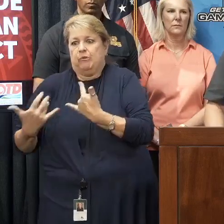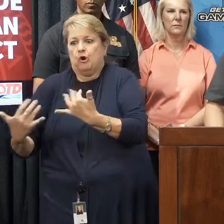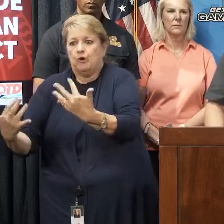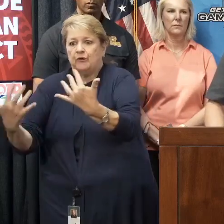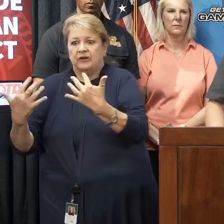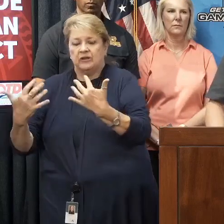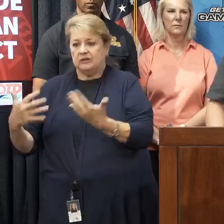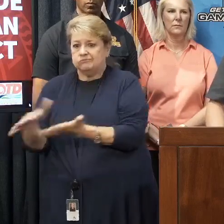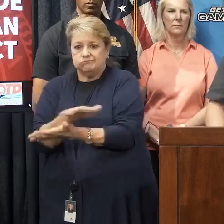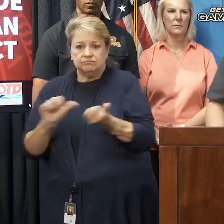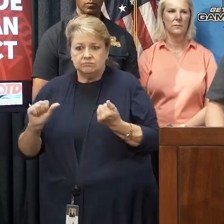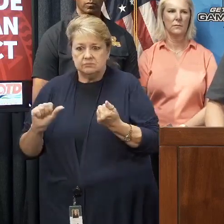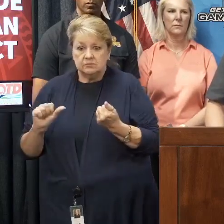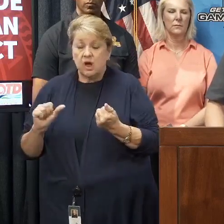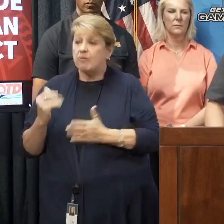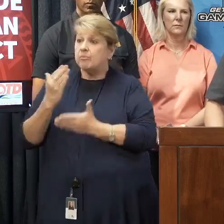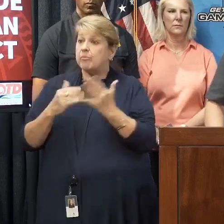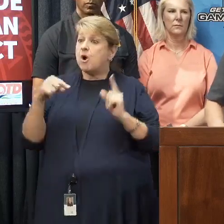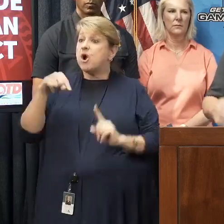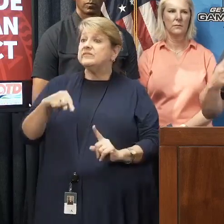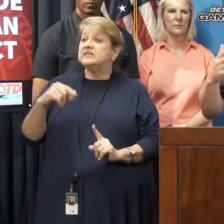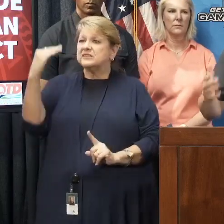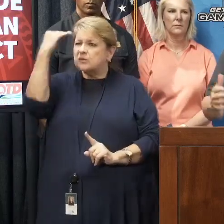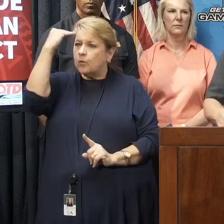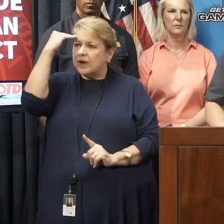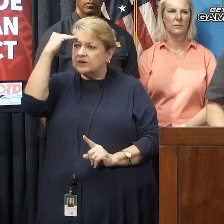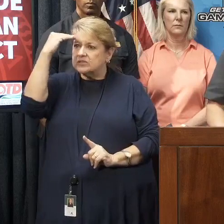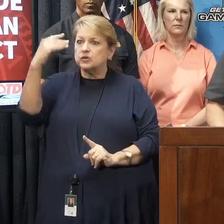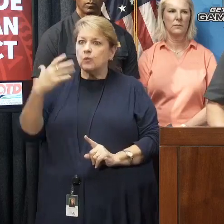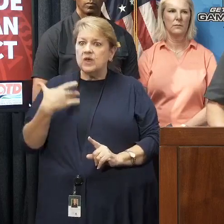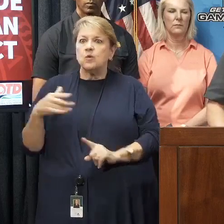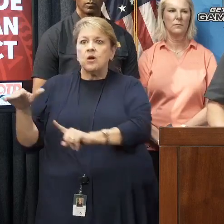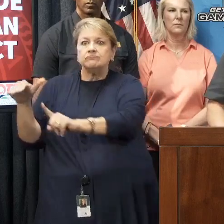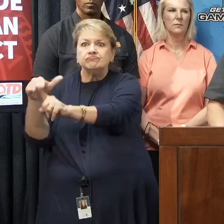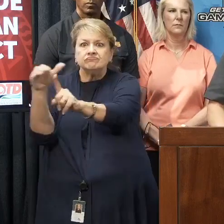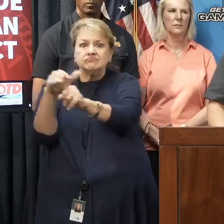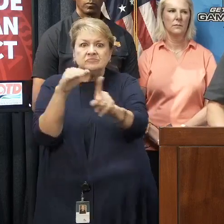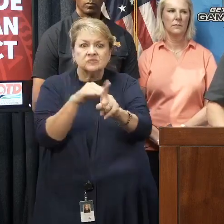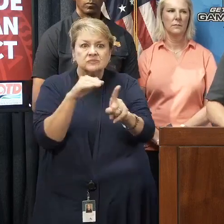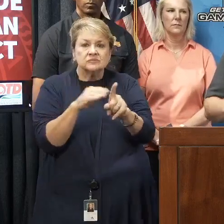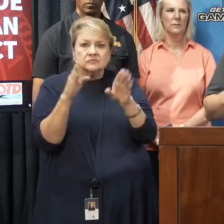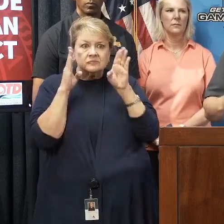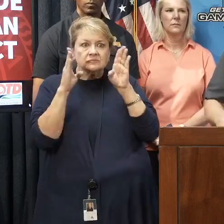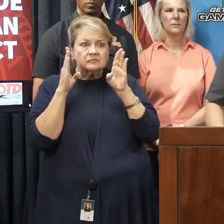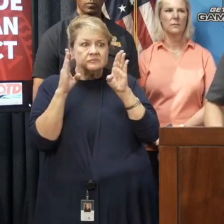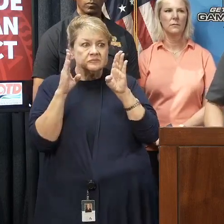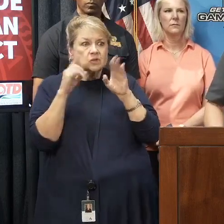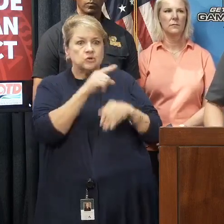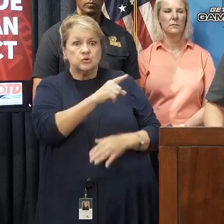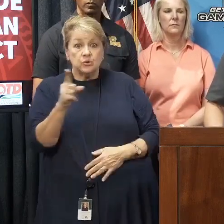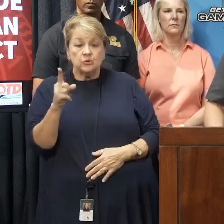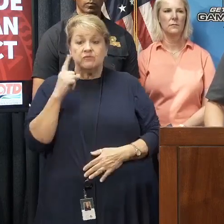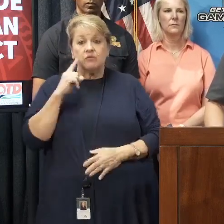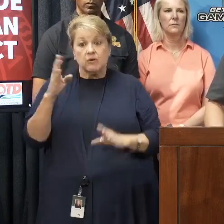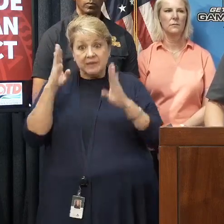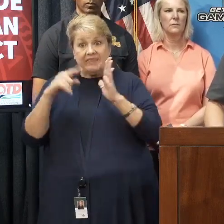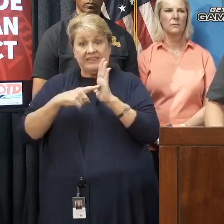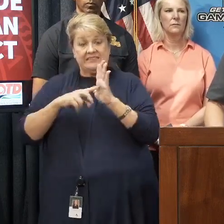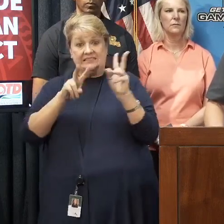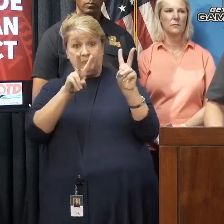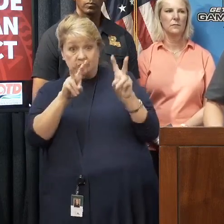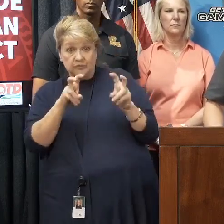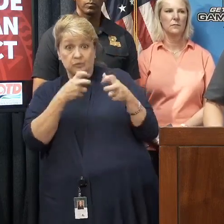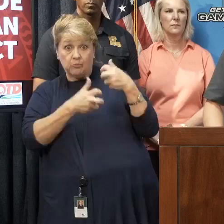just simply awareness. We want to bring awareness to this issue. We want to bring awareness to the burn ban. We want to